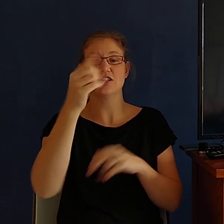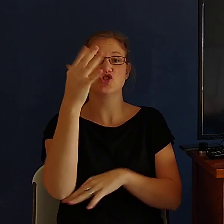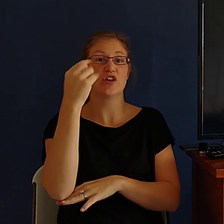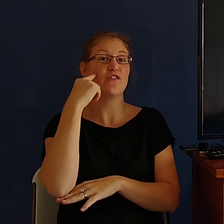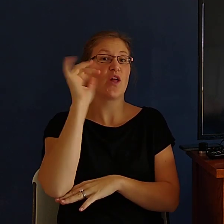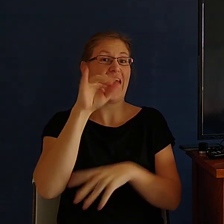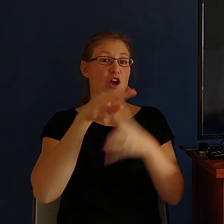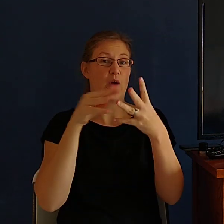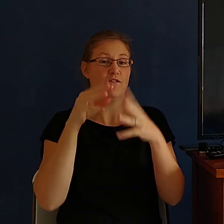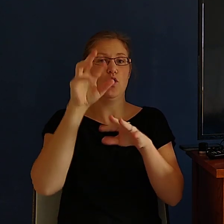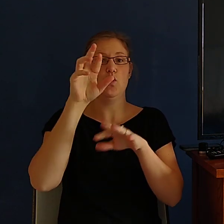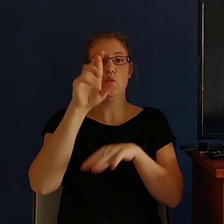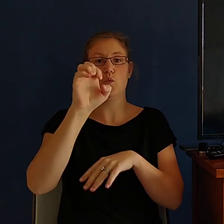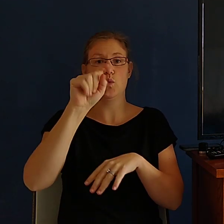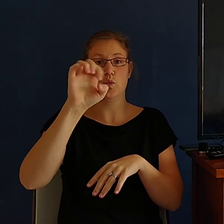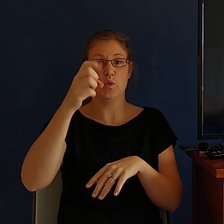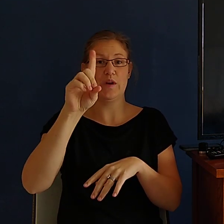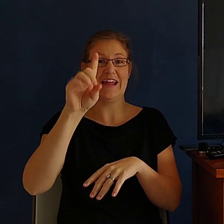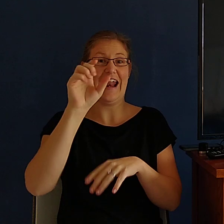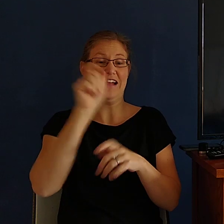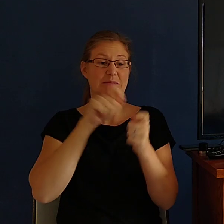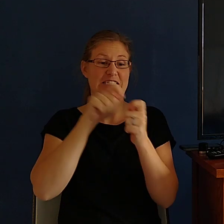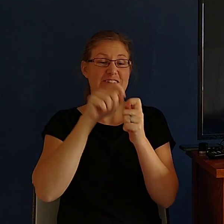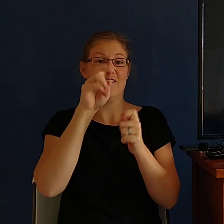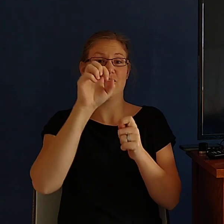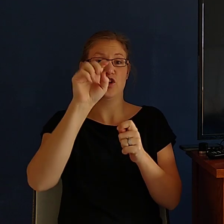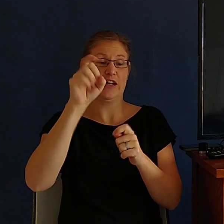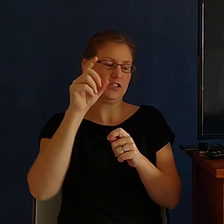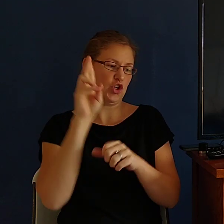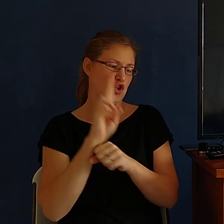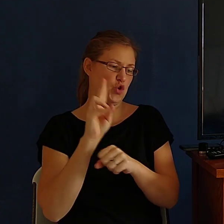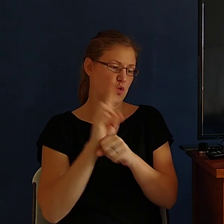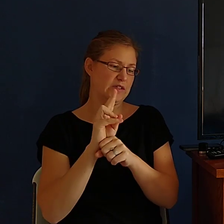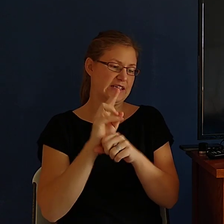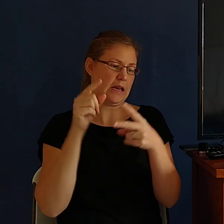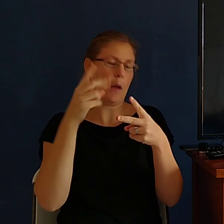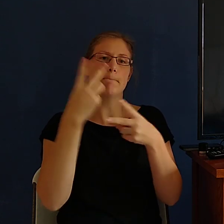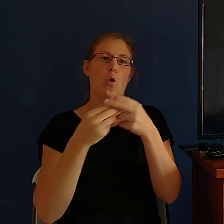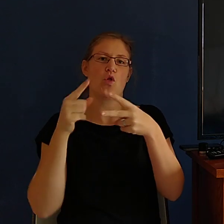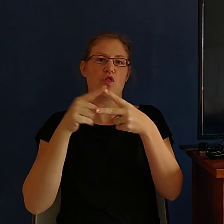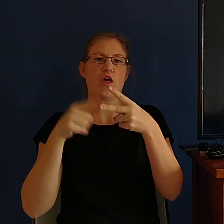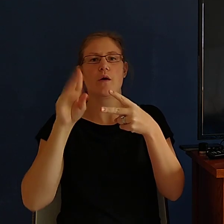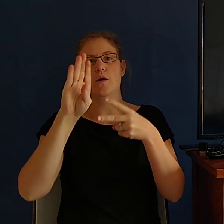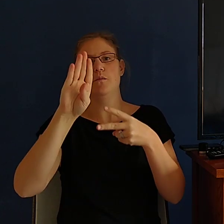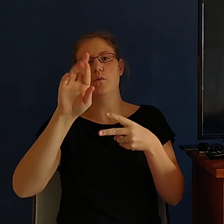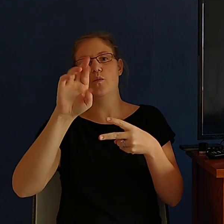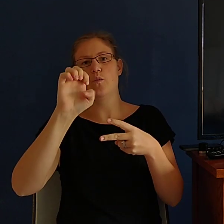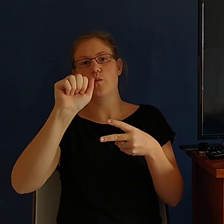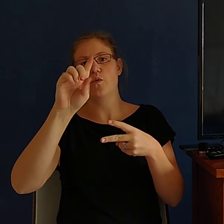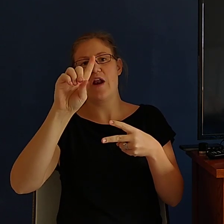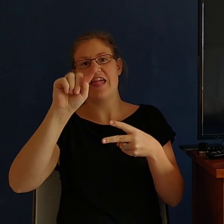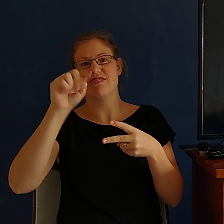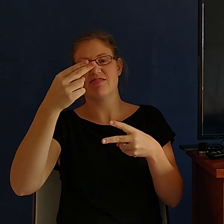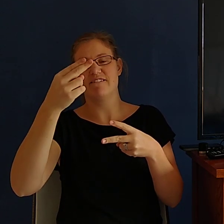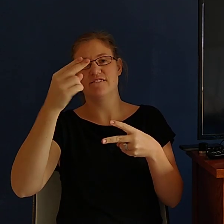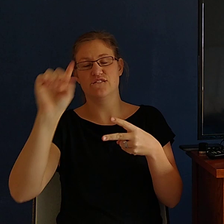at a specific vertex using both a breadth first search and depth first search. Spanning trees. Well, the